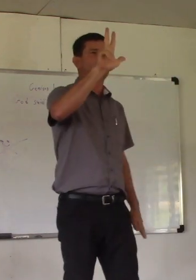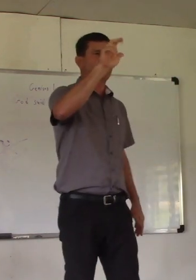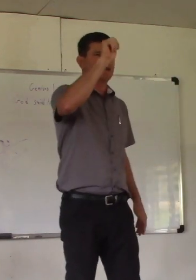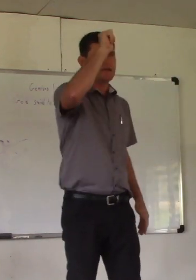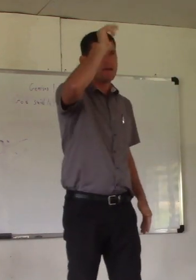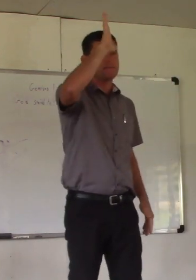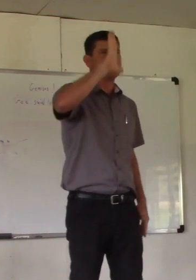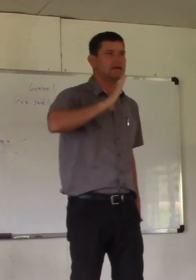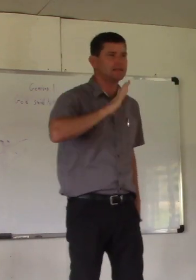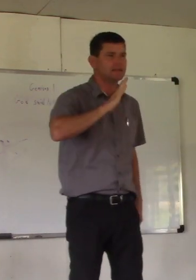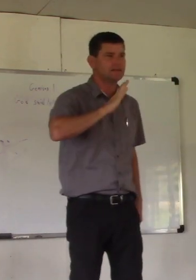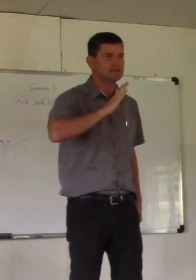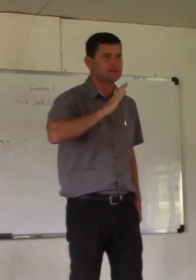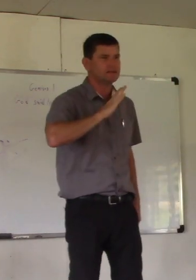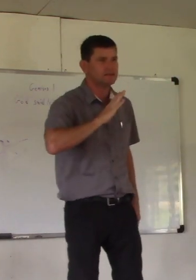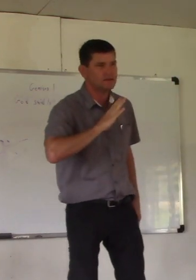Three men.